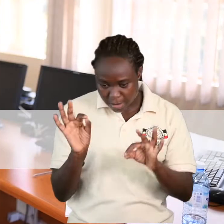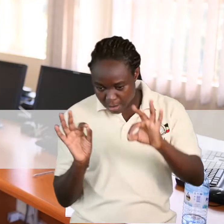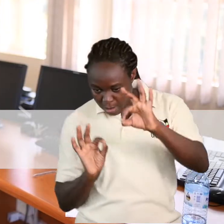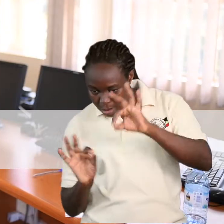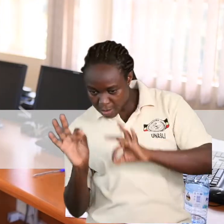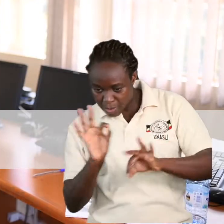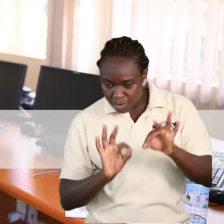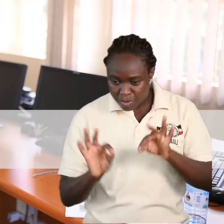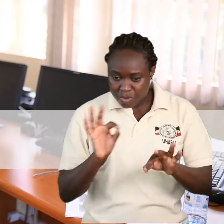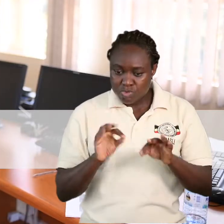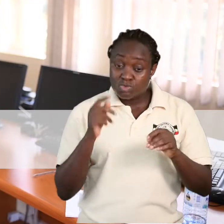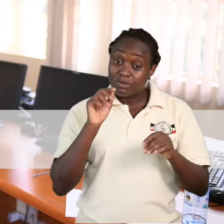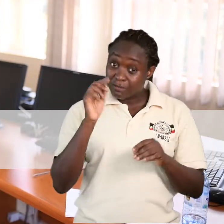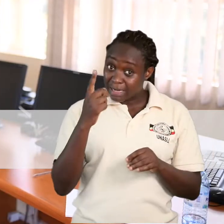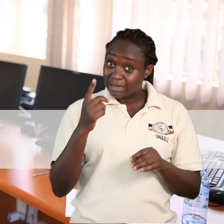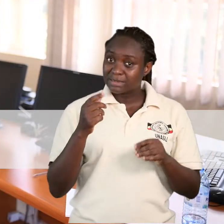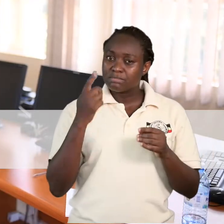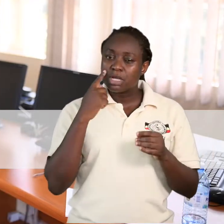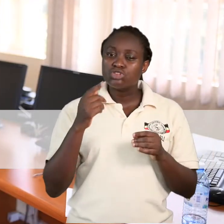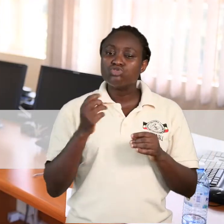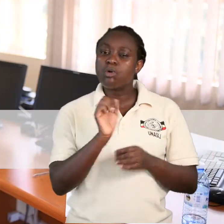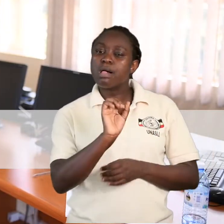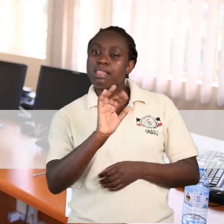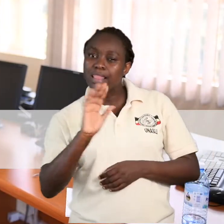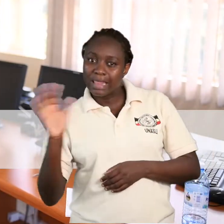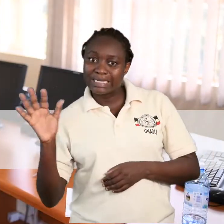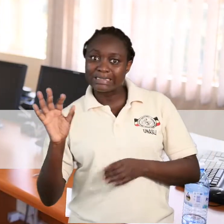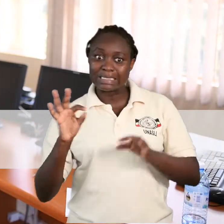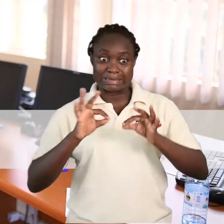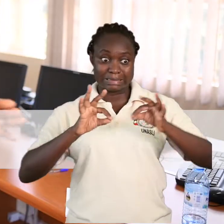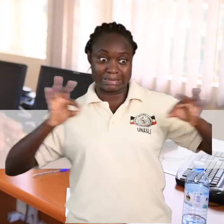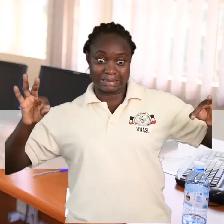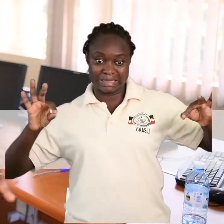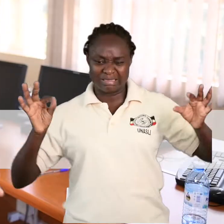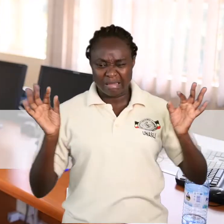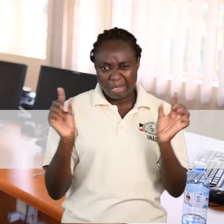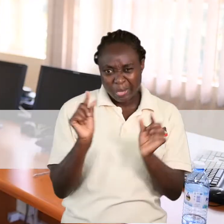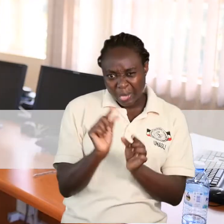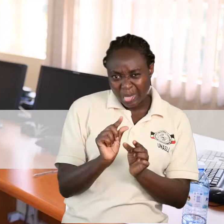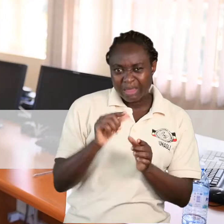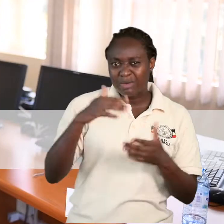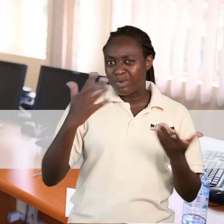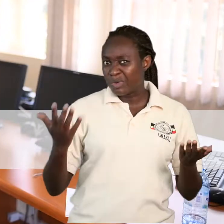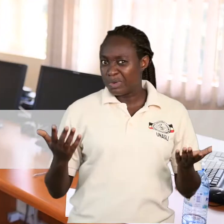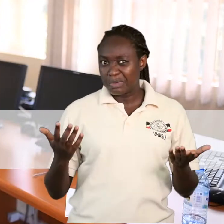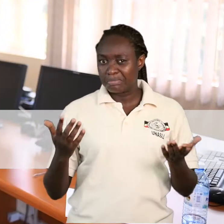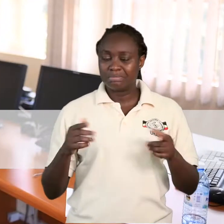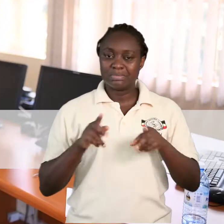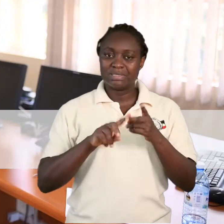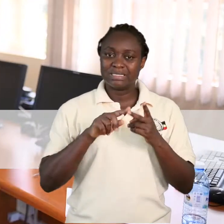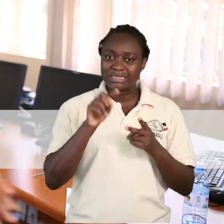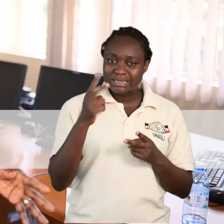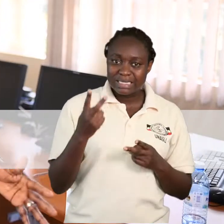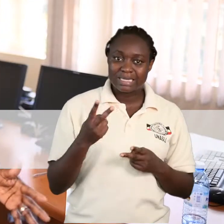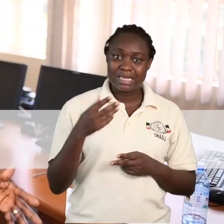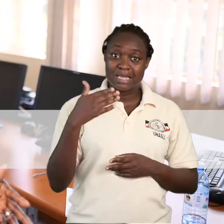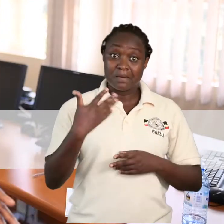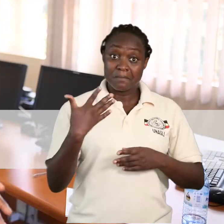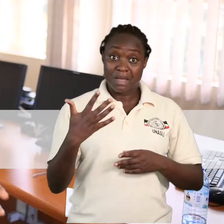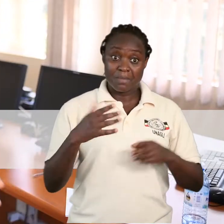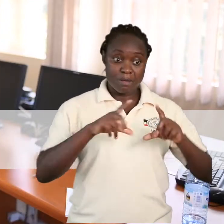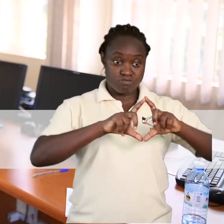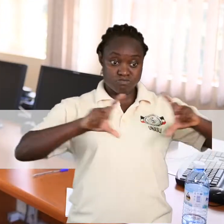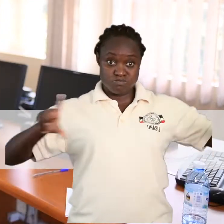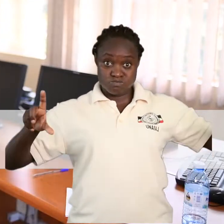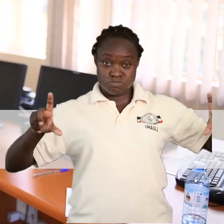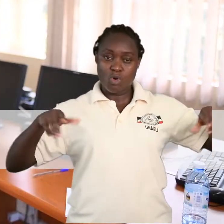You look at the size of the letters, you look at the paper, whether you are going to put it horizontally